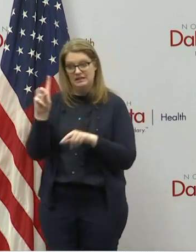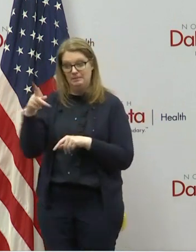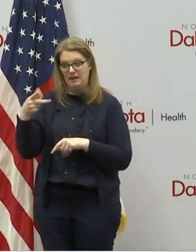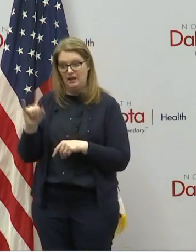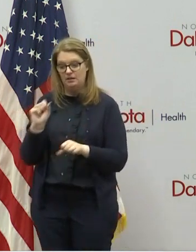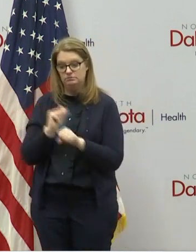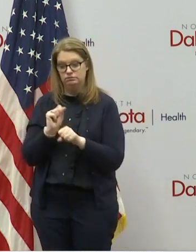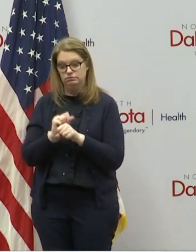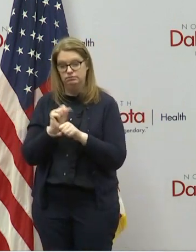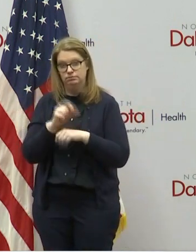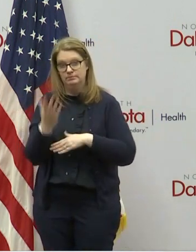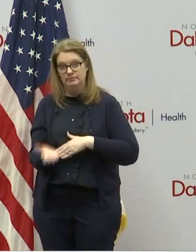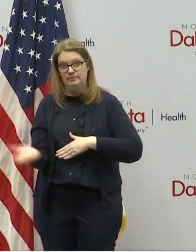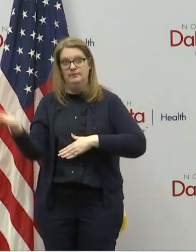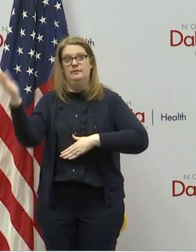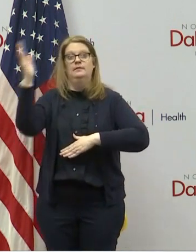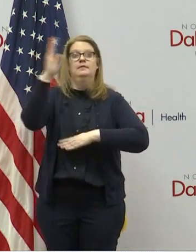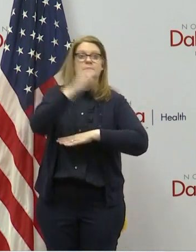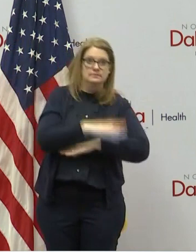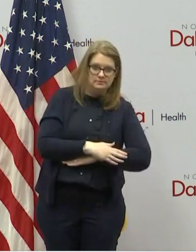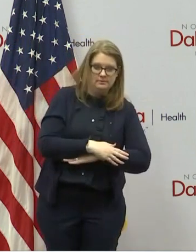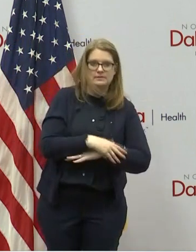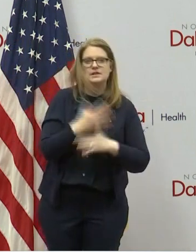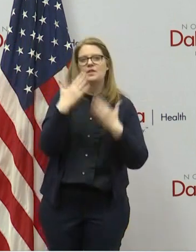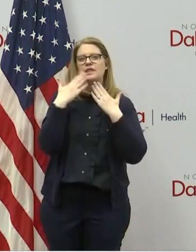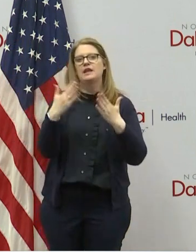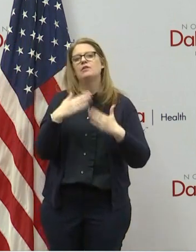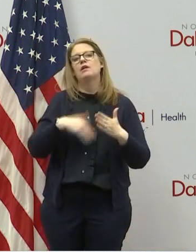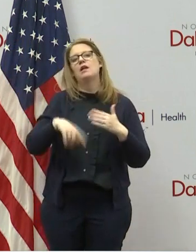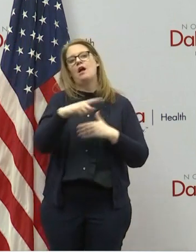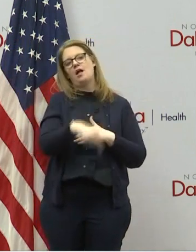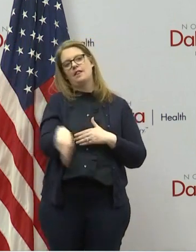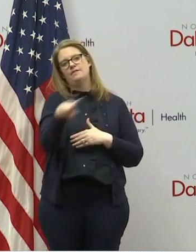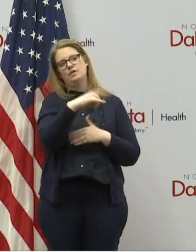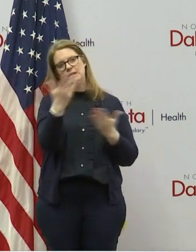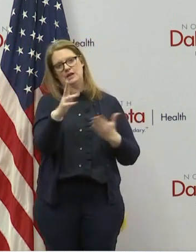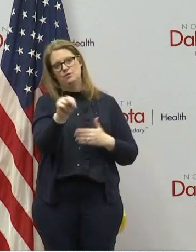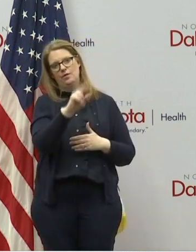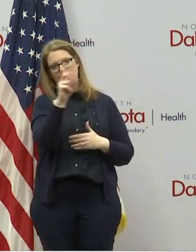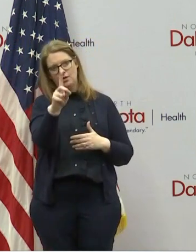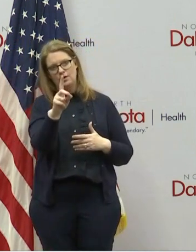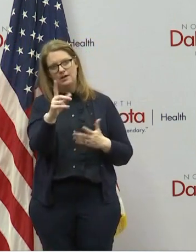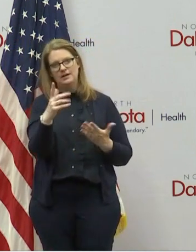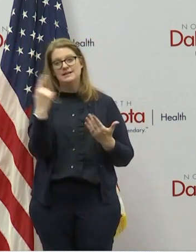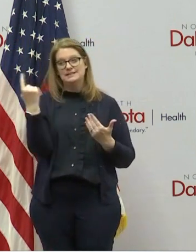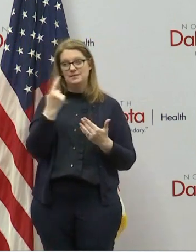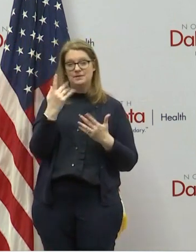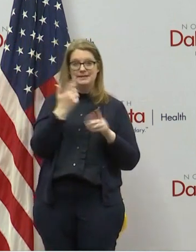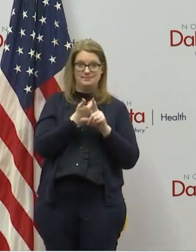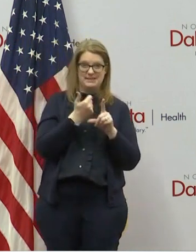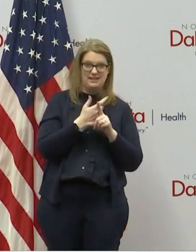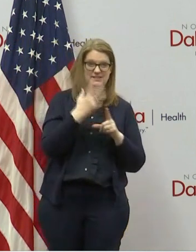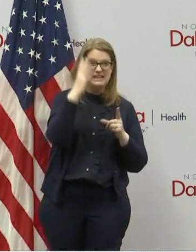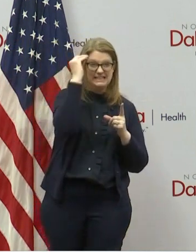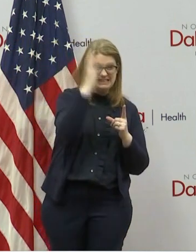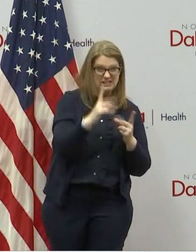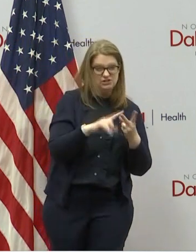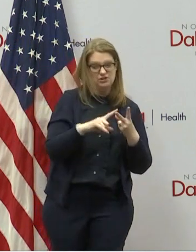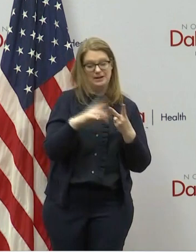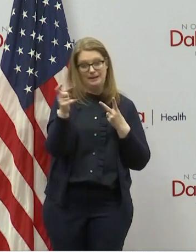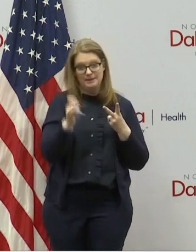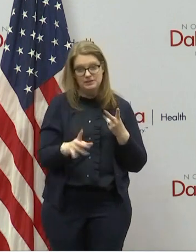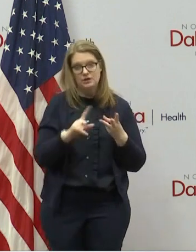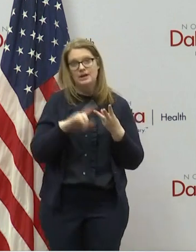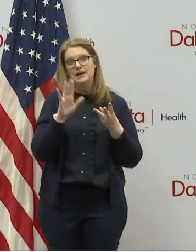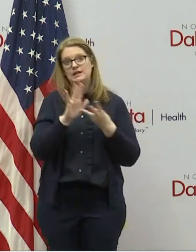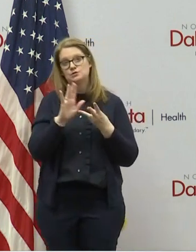So thank you, Superintendent Basler, and also for all of North Dakota, we're lucky to have someone who's been a teacher, been a building administrator, and been a school